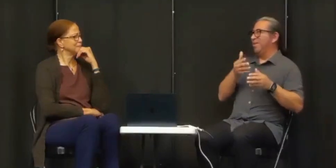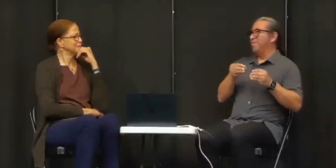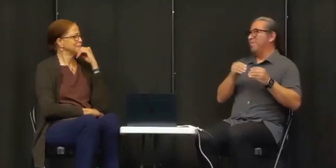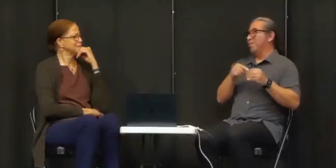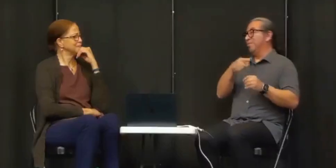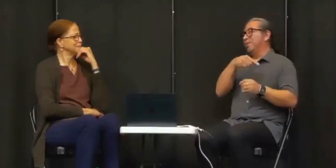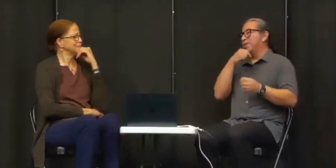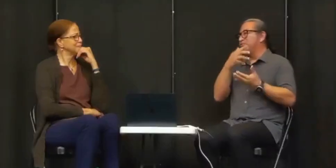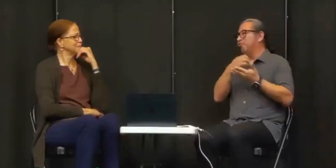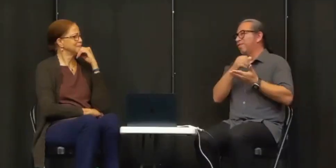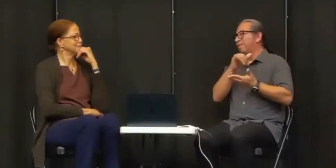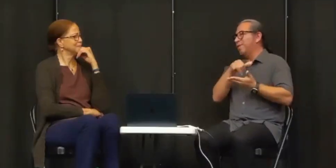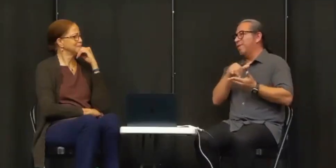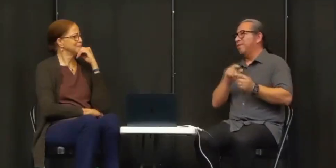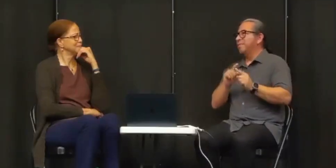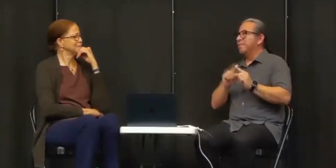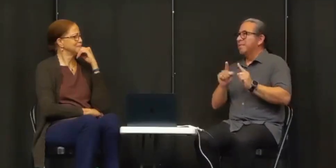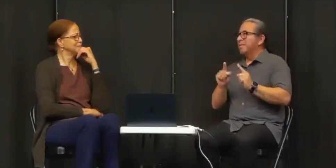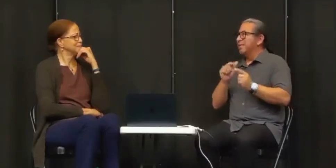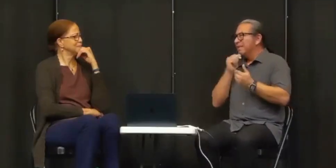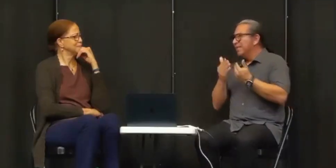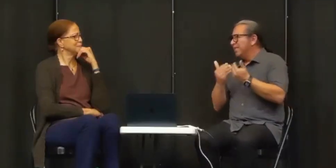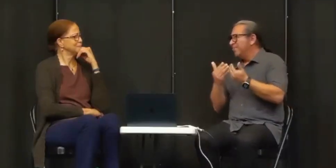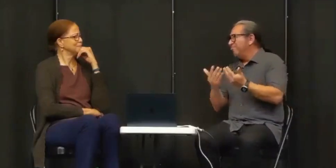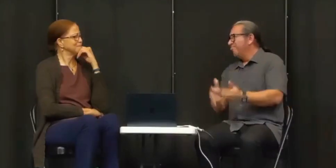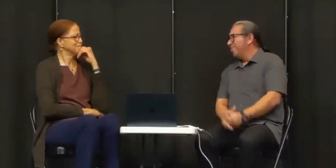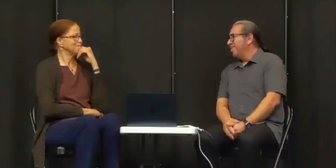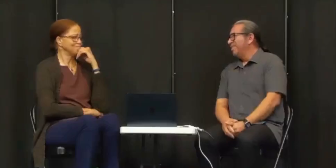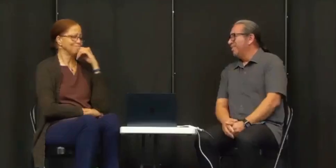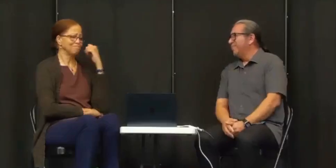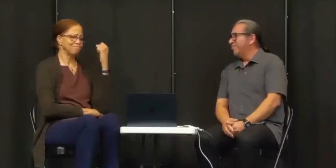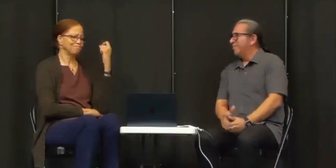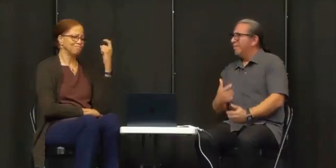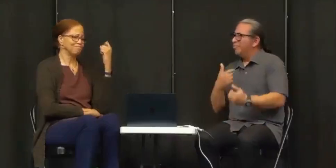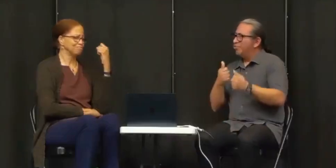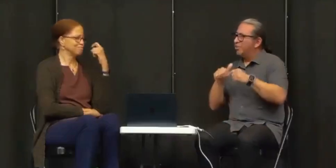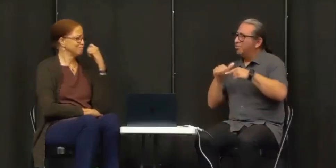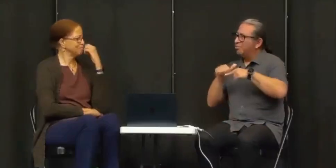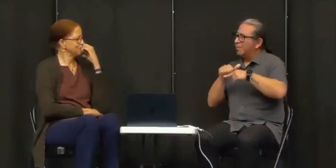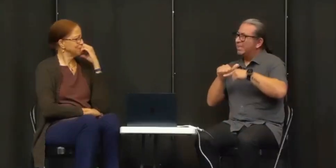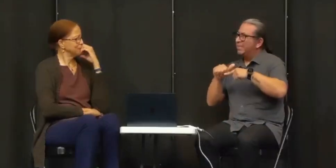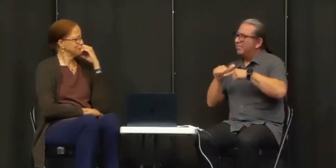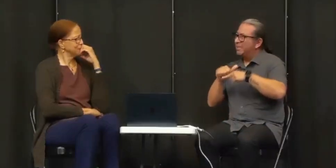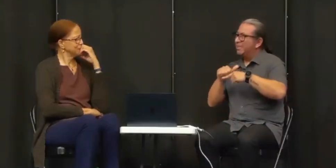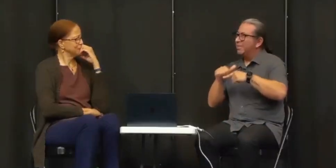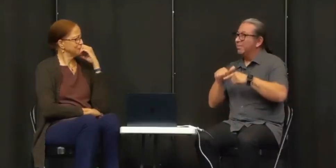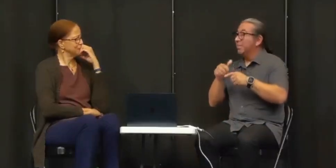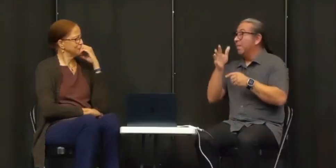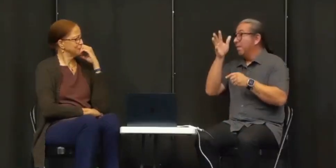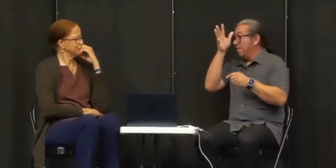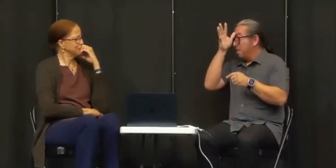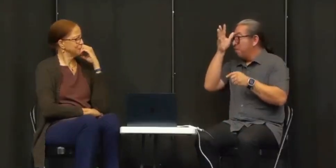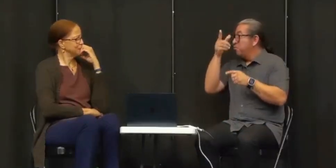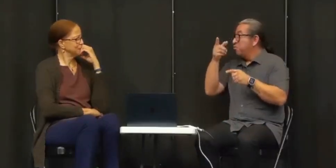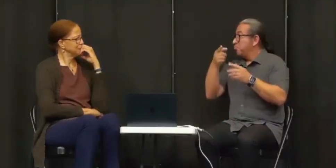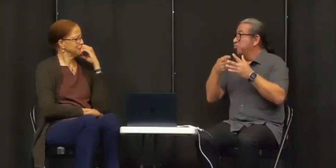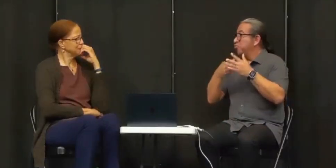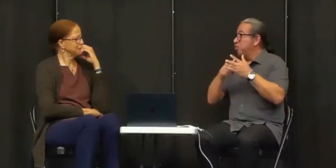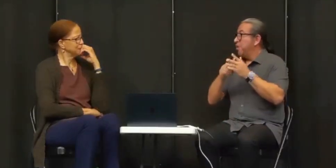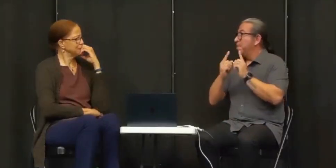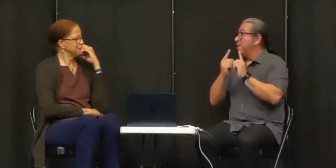and my family influence. I don't want that anymore. They don't deserve that, and I don't deserve that. So it's practice,